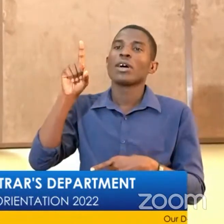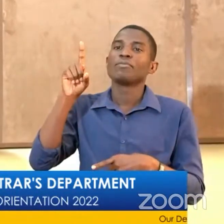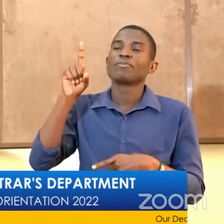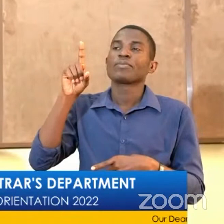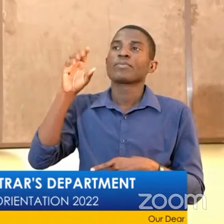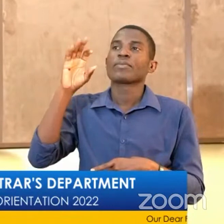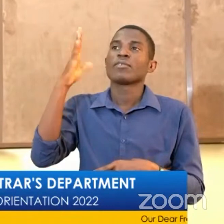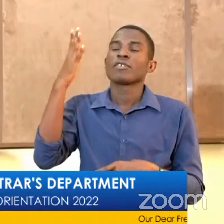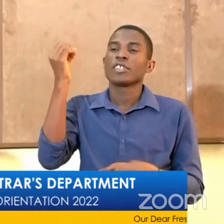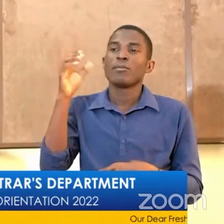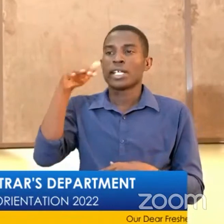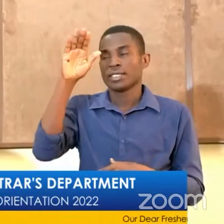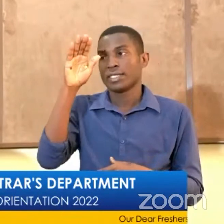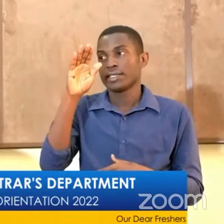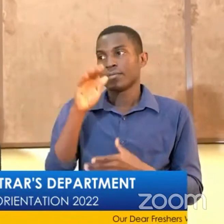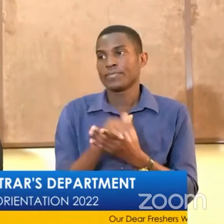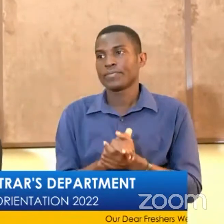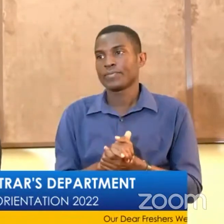the examination?